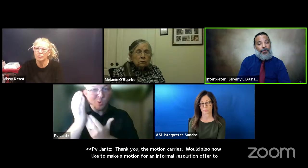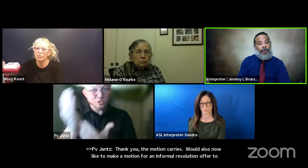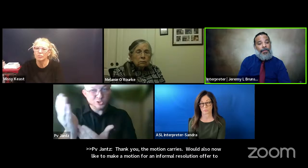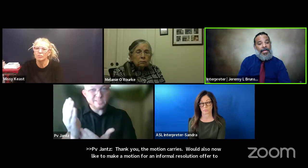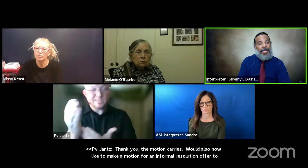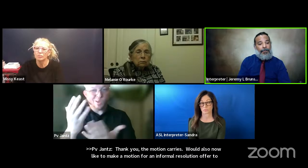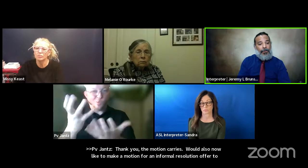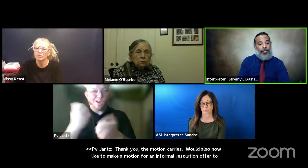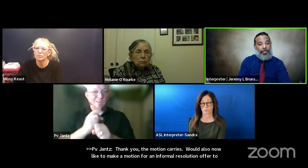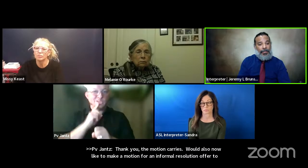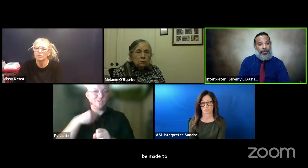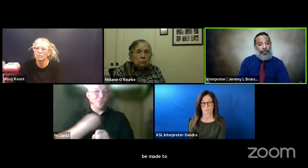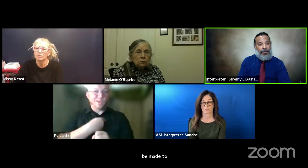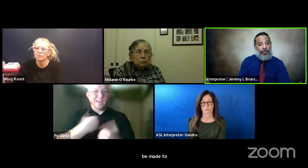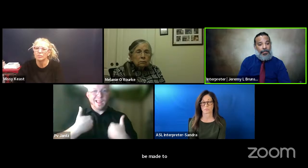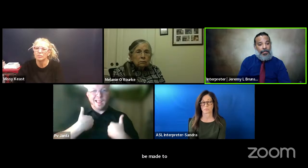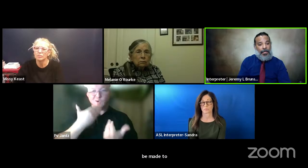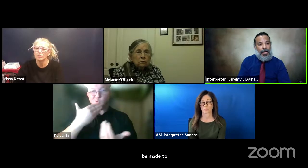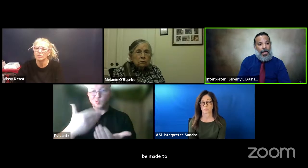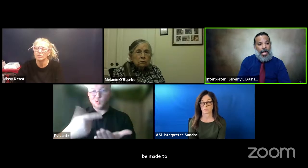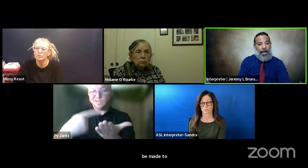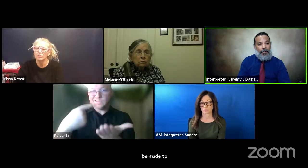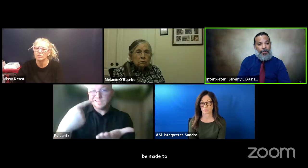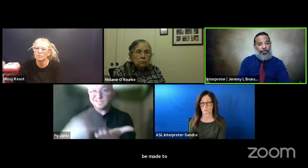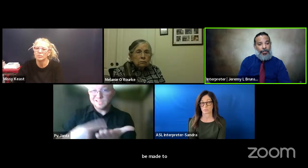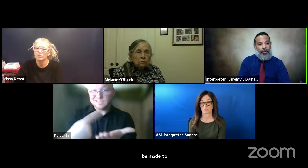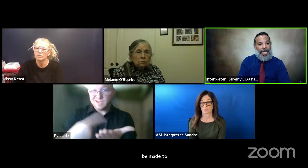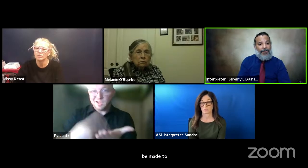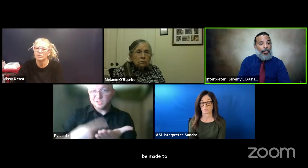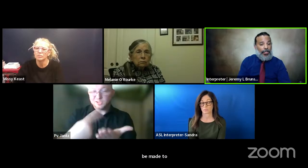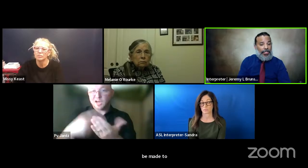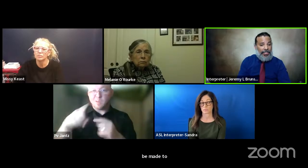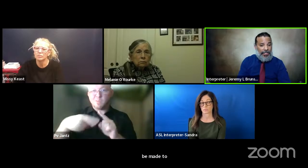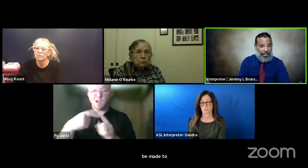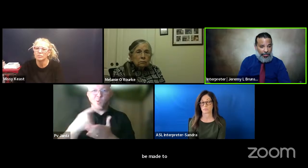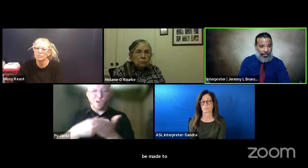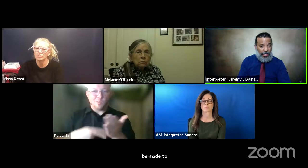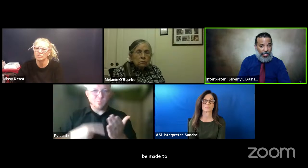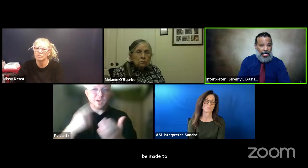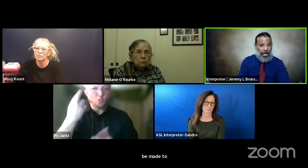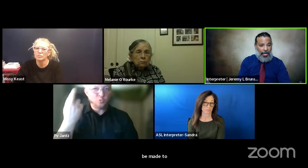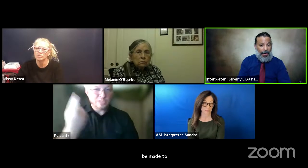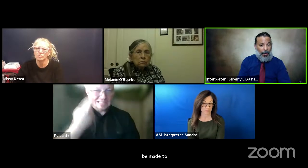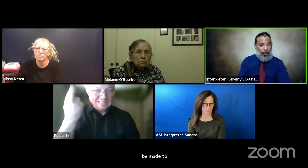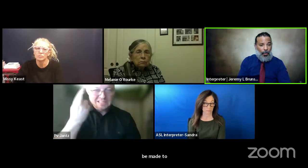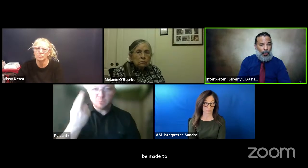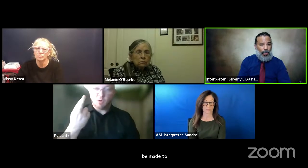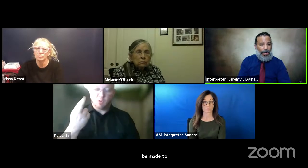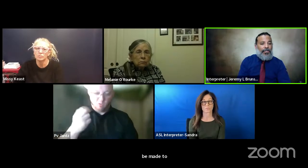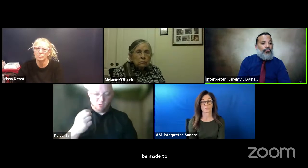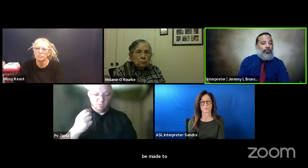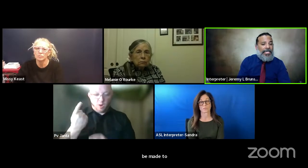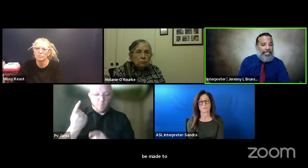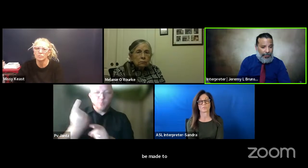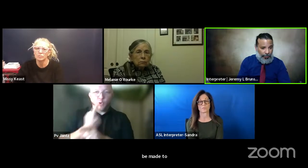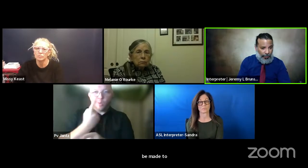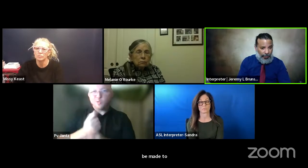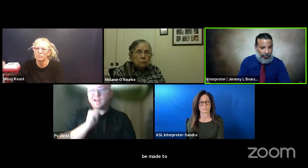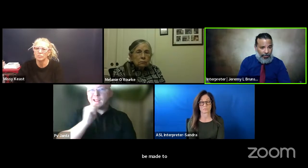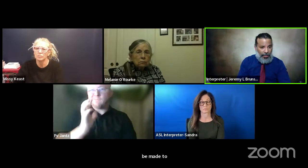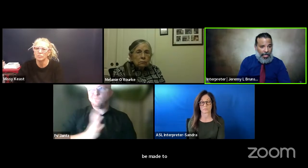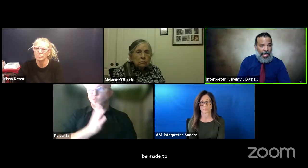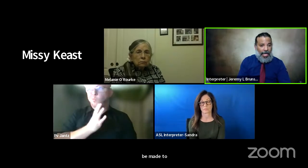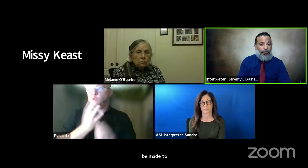And before I make that motion, I want to make sure that we have a good discussion about what is